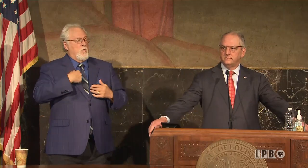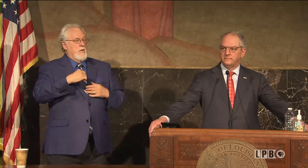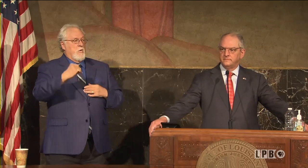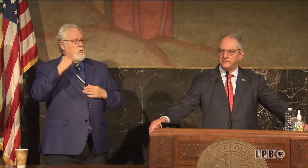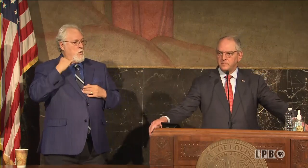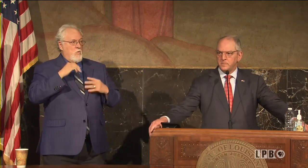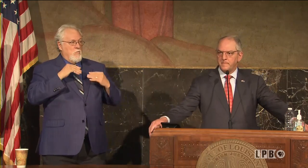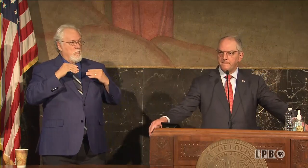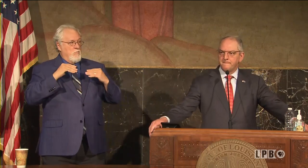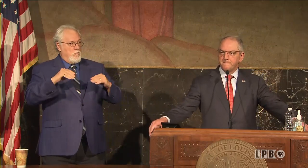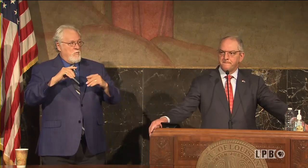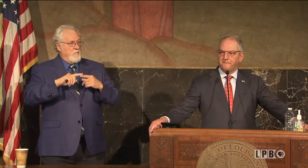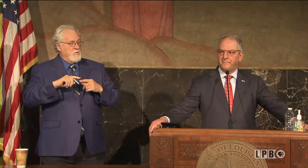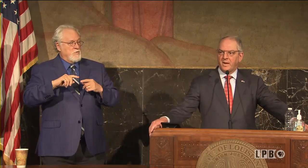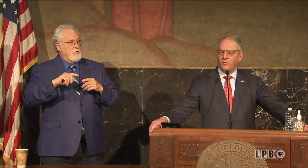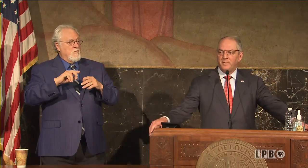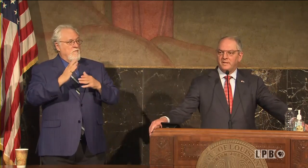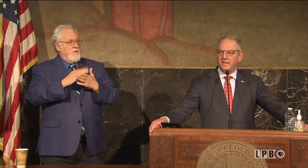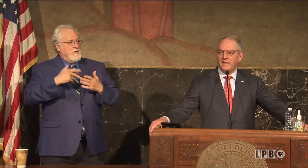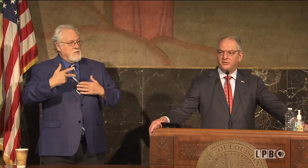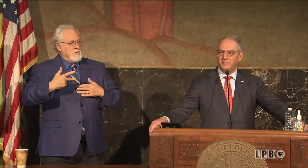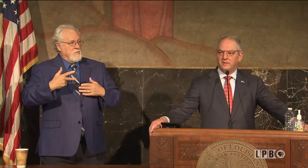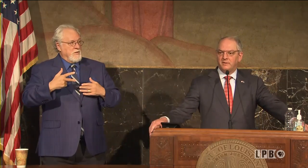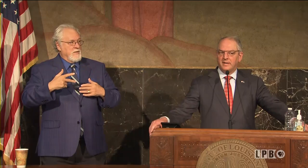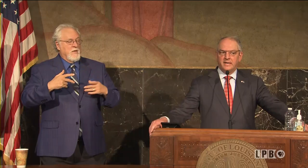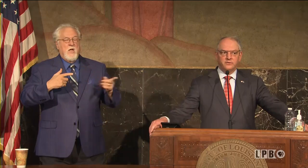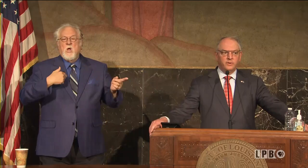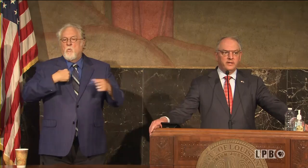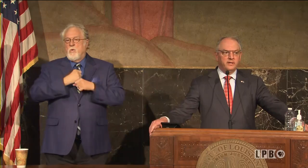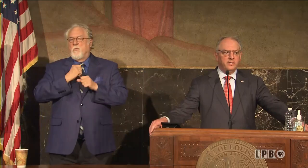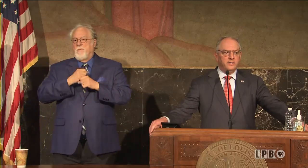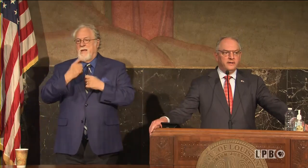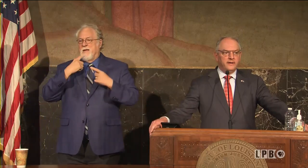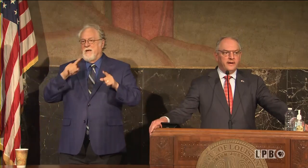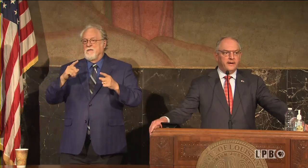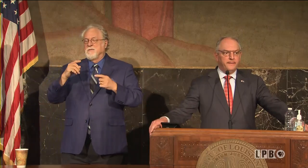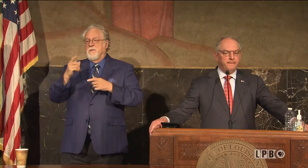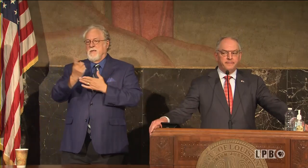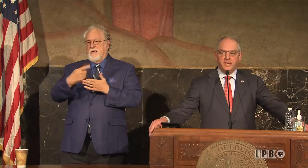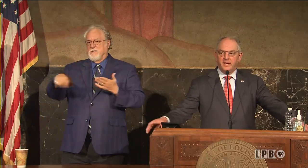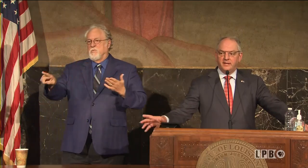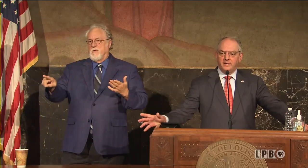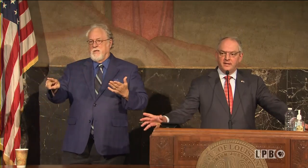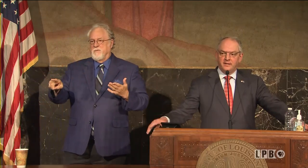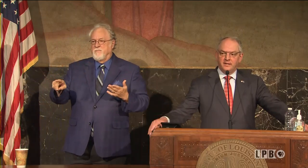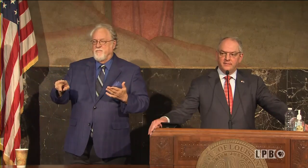considering moving region by region? We'll make the announcement early next week.